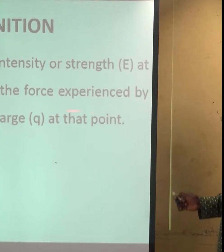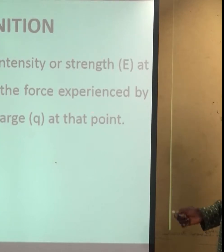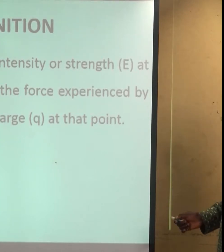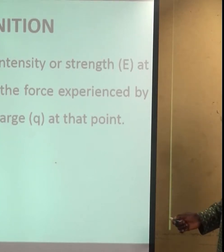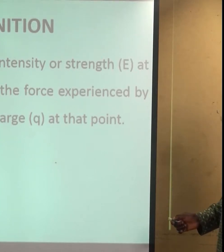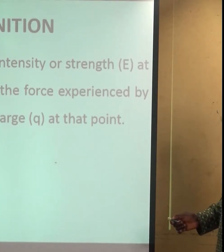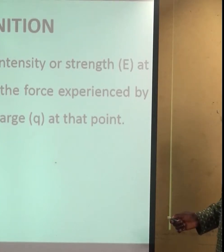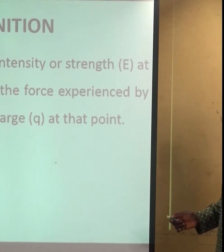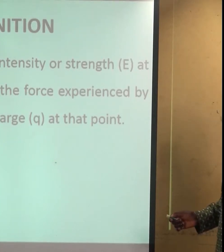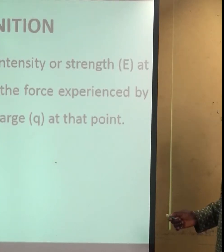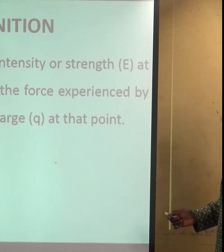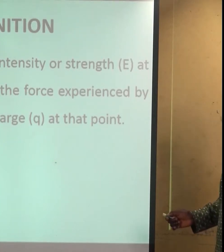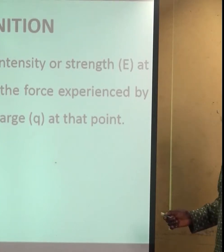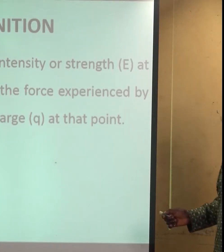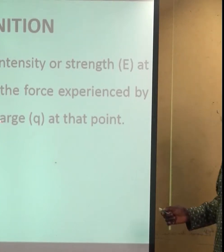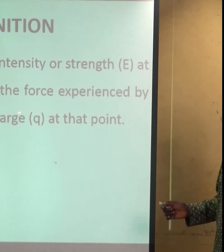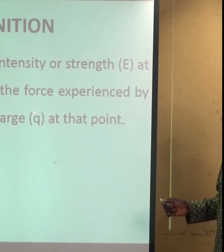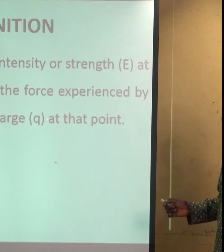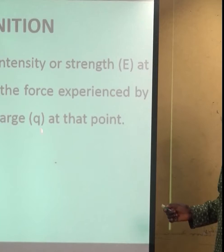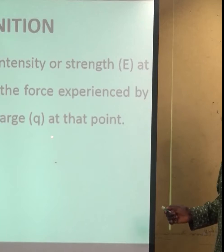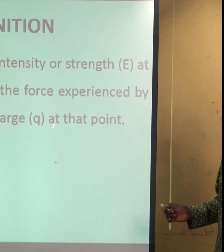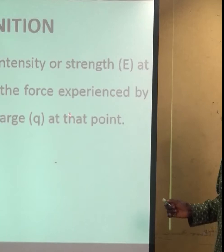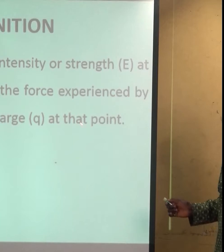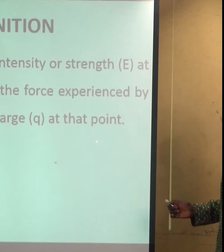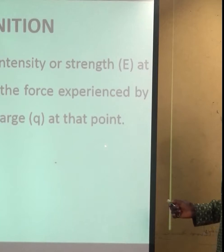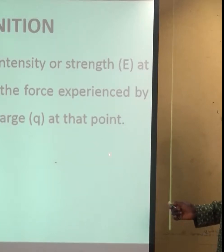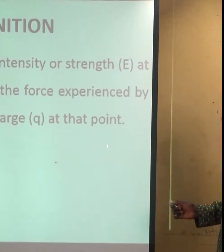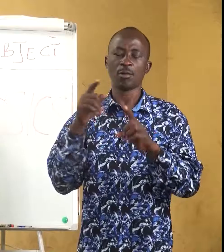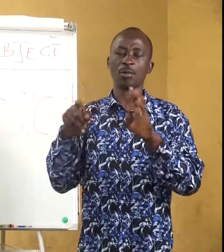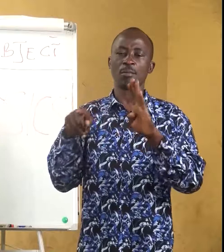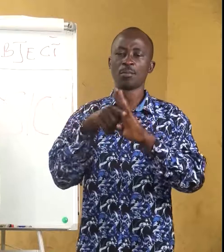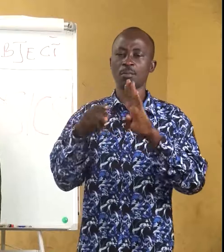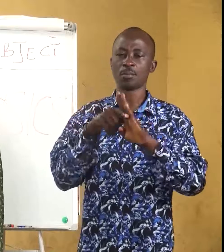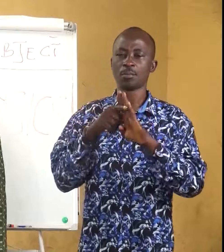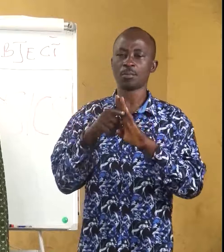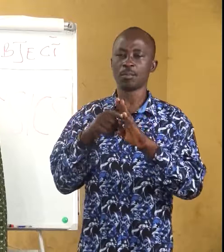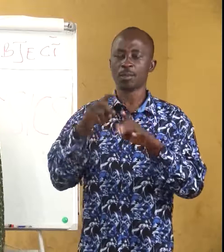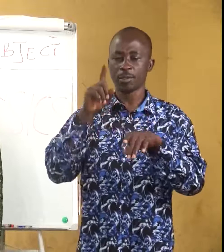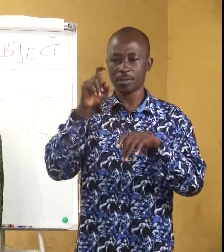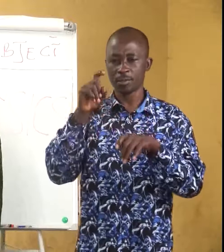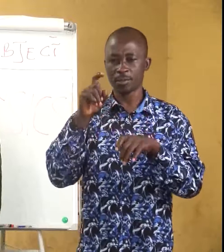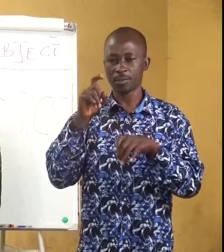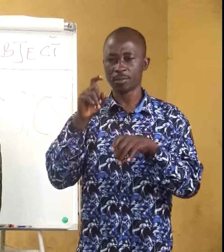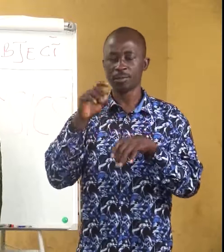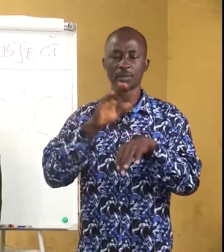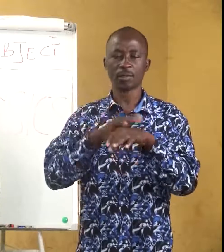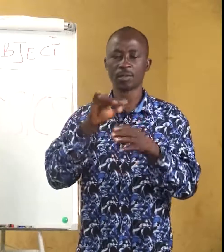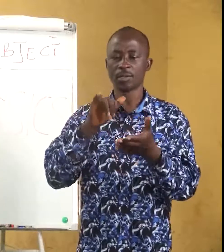a unit positive test charge at that point. I take it